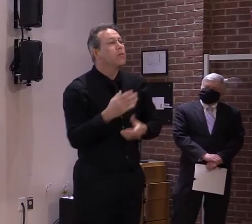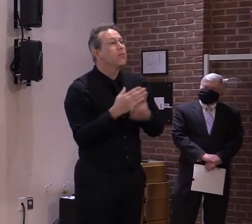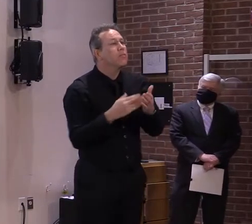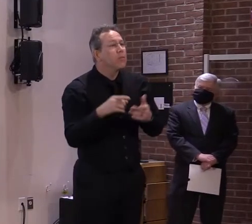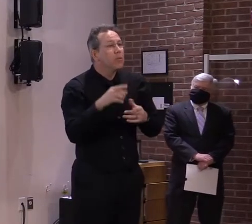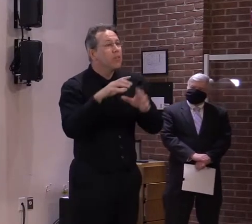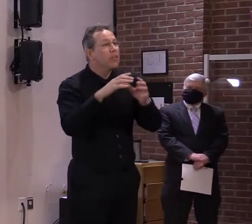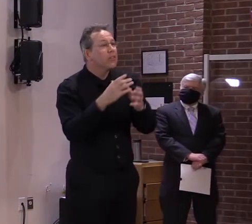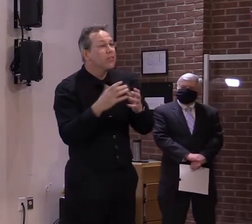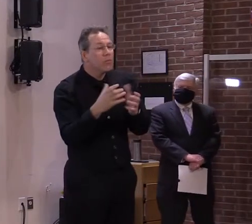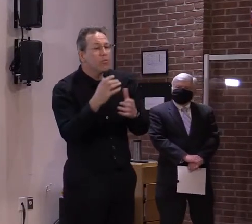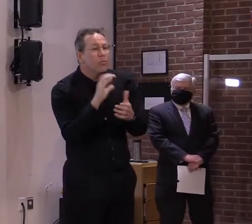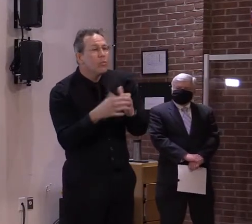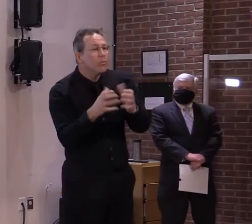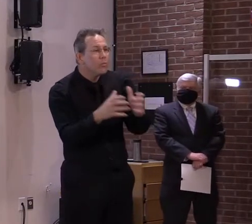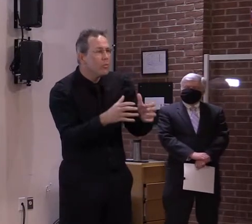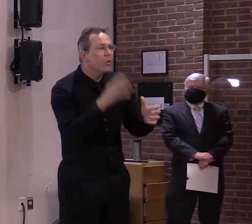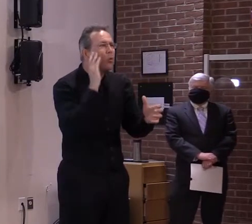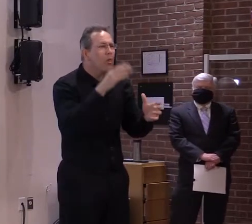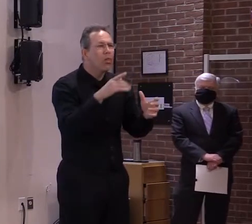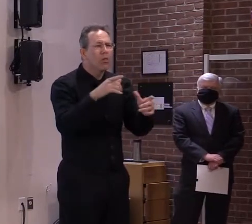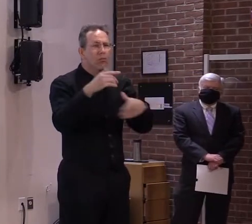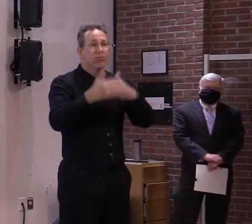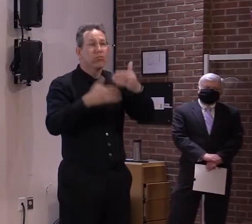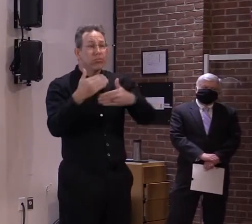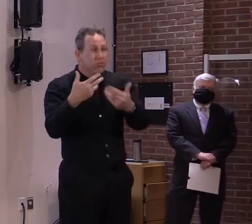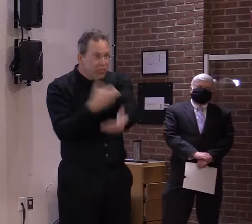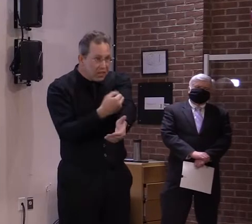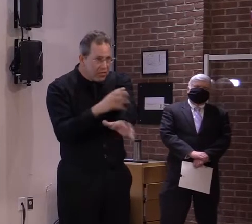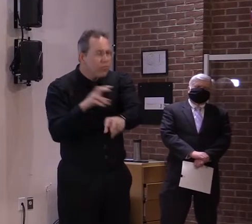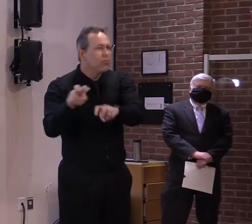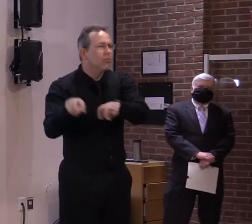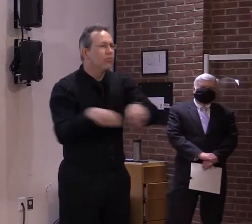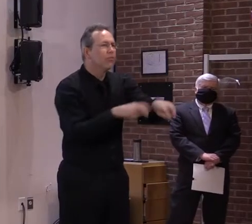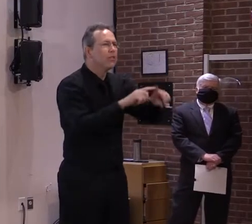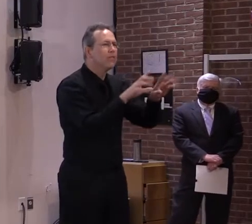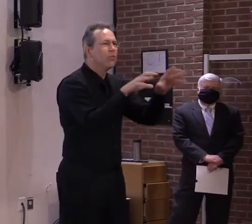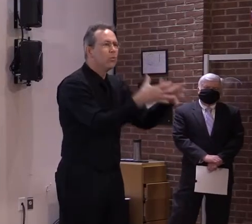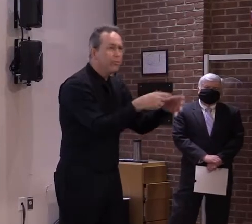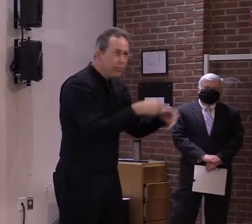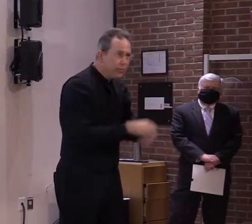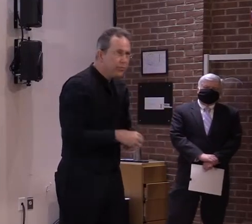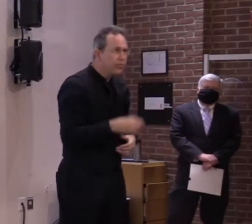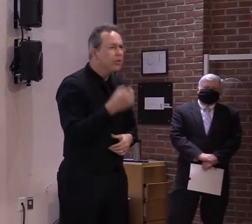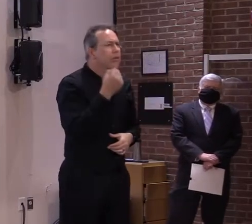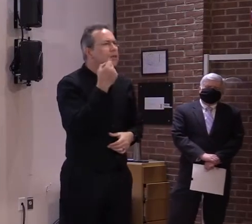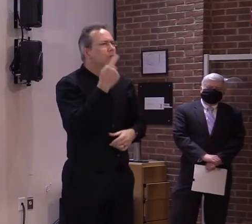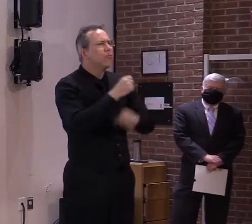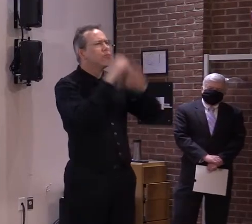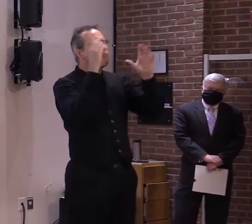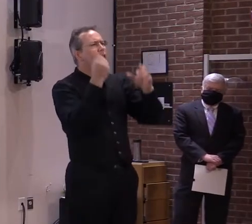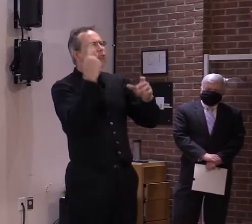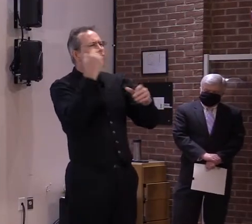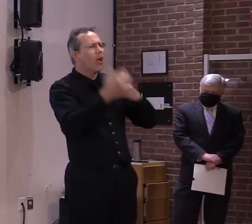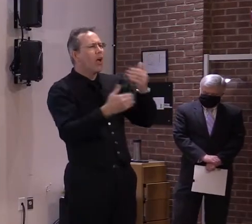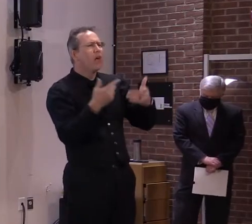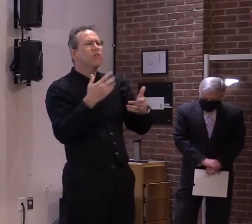guidance, which will be easier to understand, provide more flexibility, and allow more